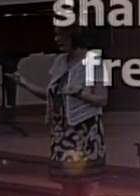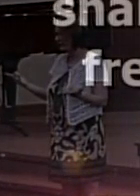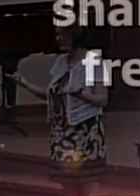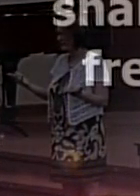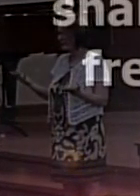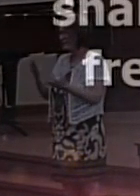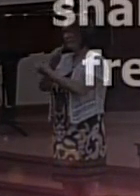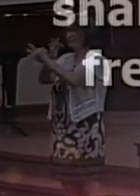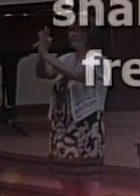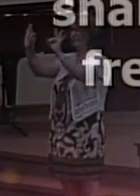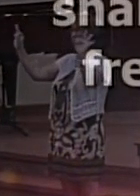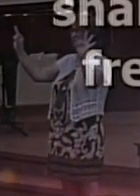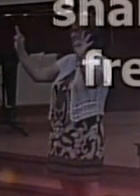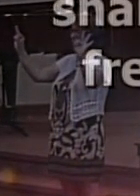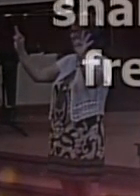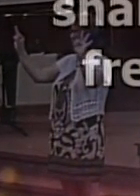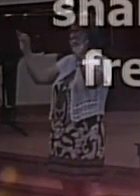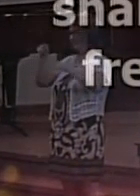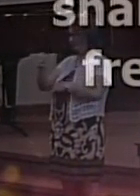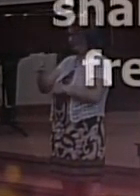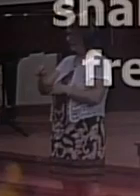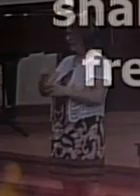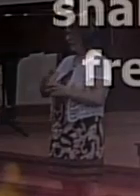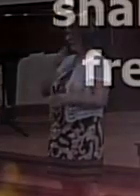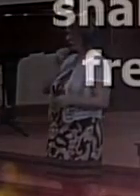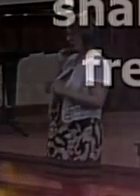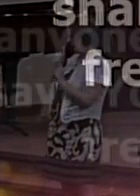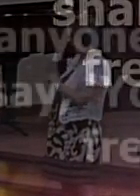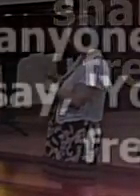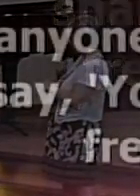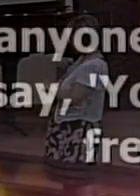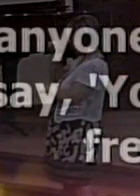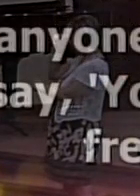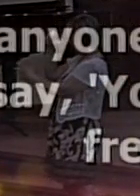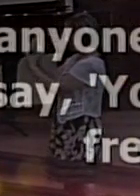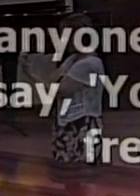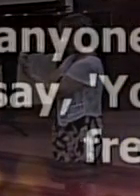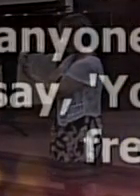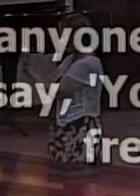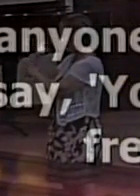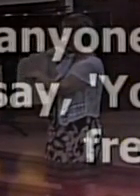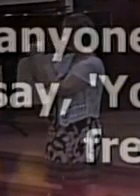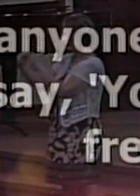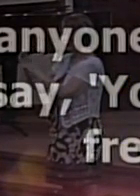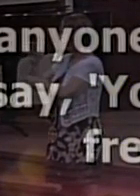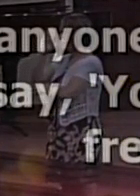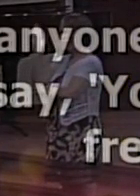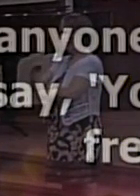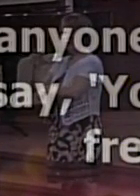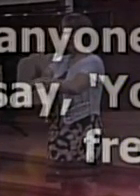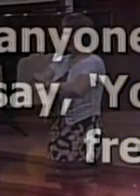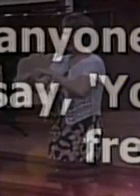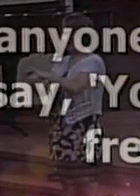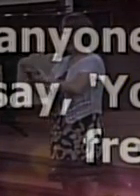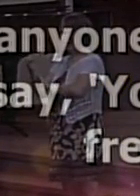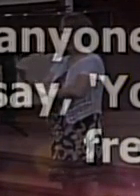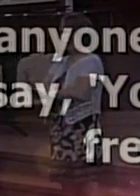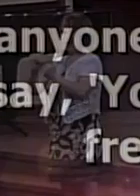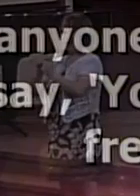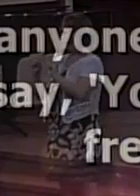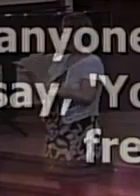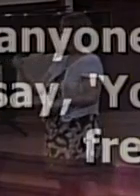you free. They answered him, we are Abraham's descendants and have never been in bondage to anyone. How can you say we will